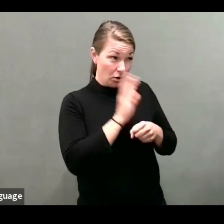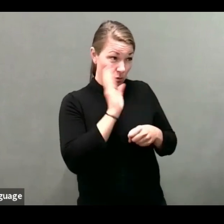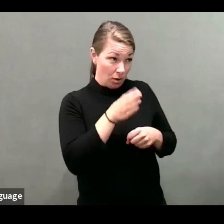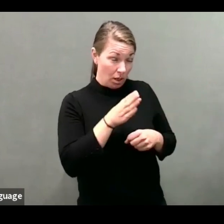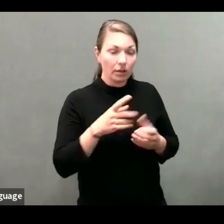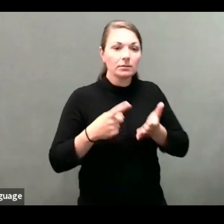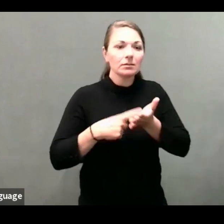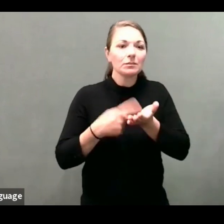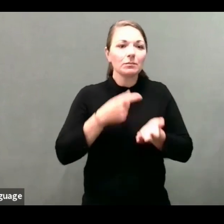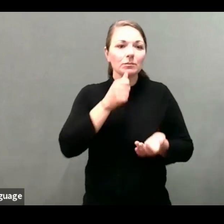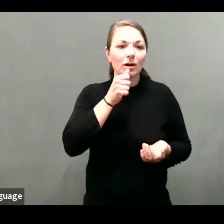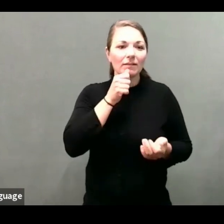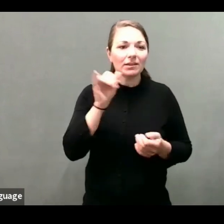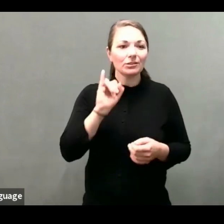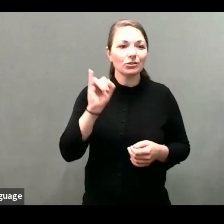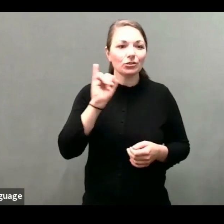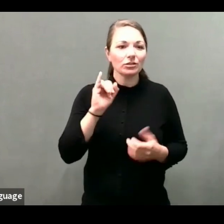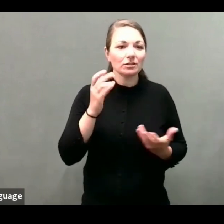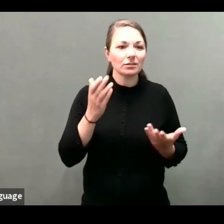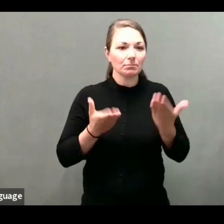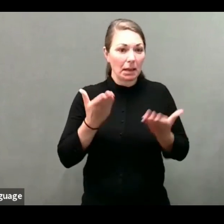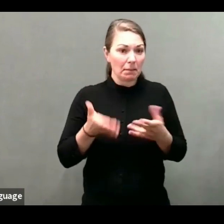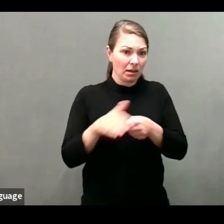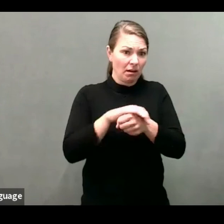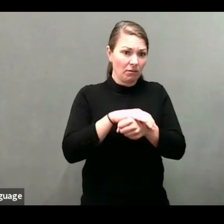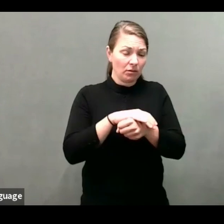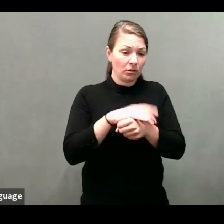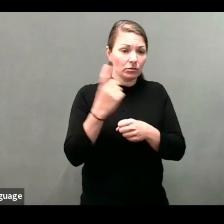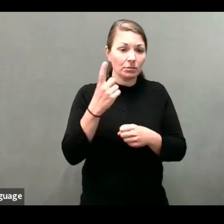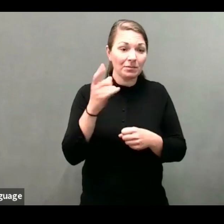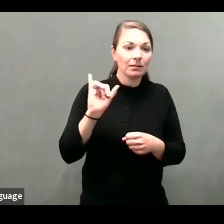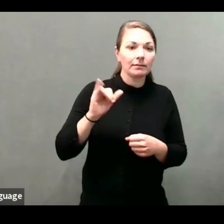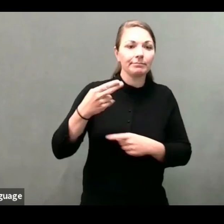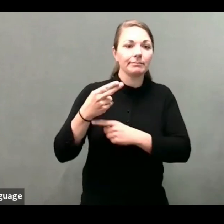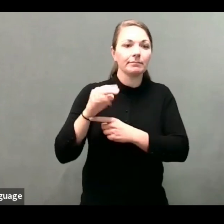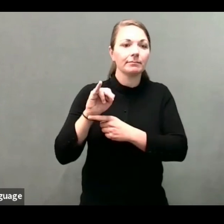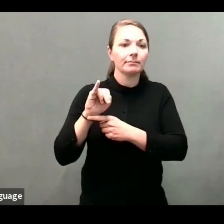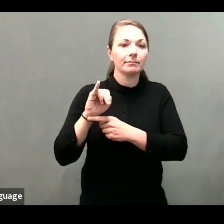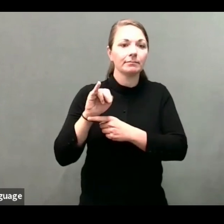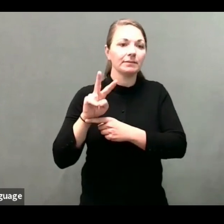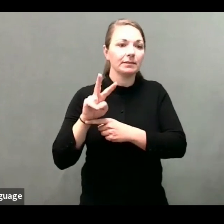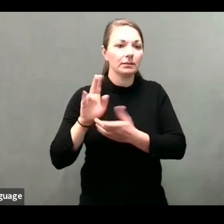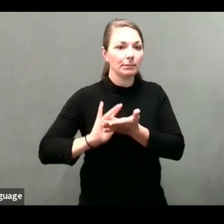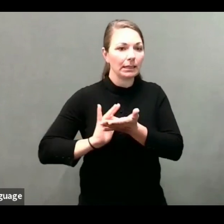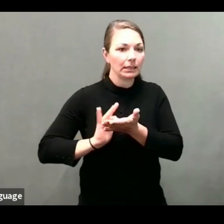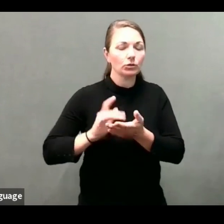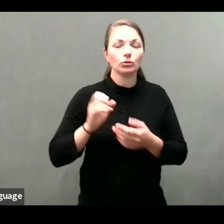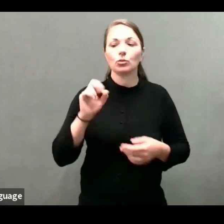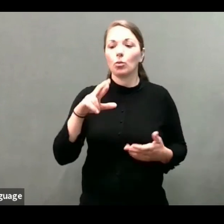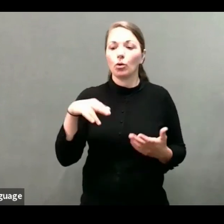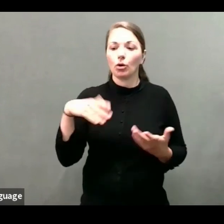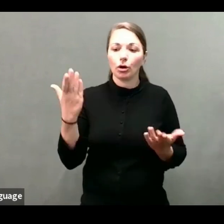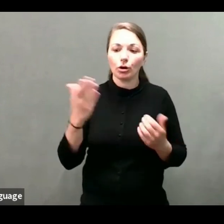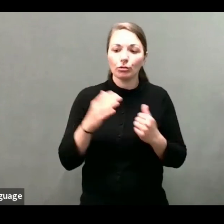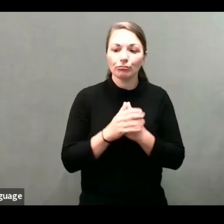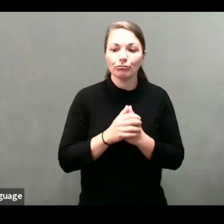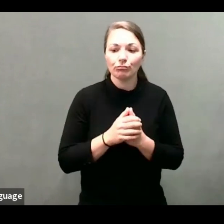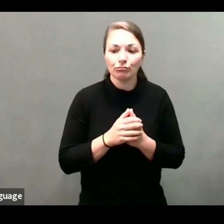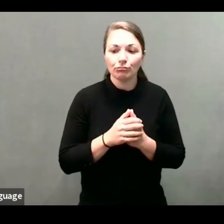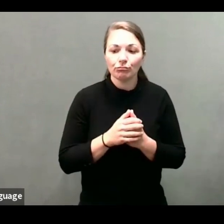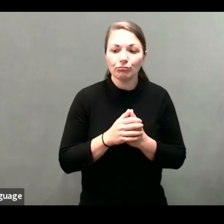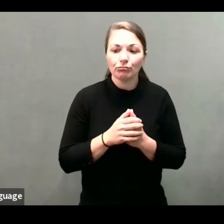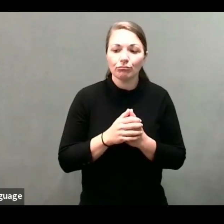Sometimes private insurance in particular may cover things like the HIV medication, or if there are any